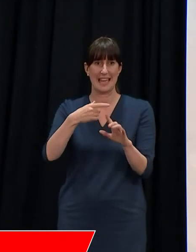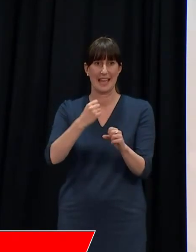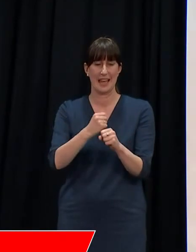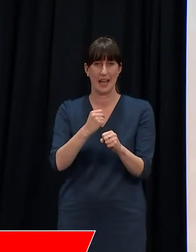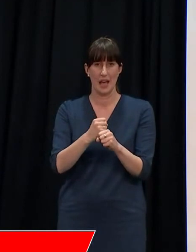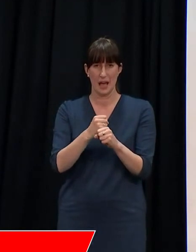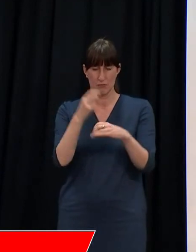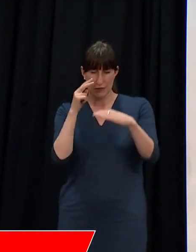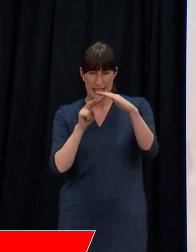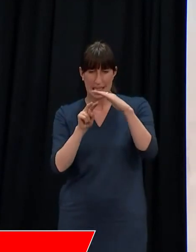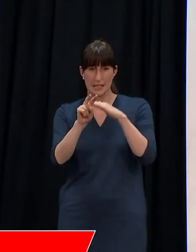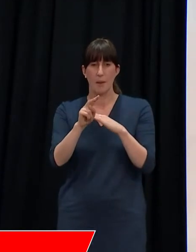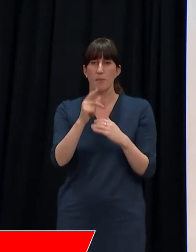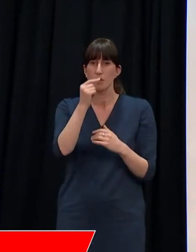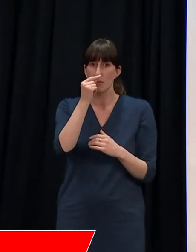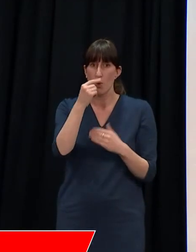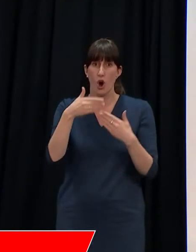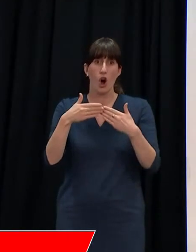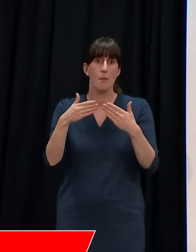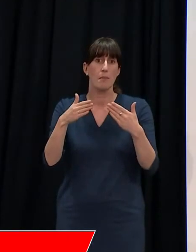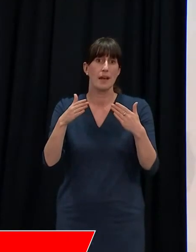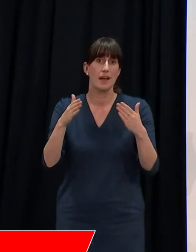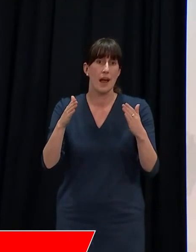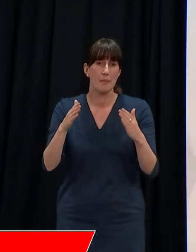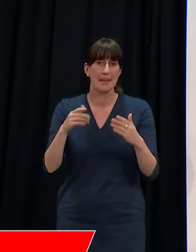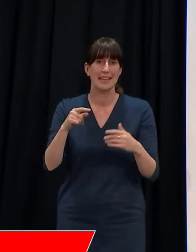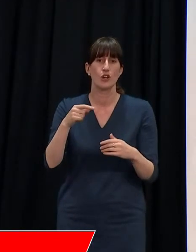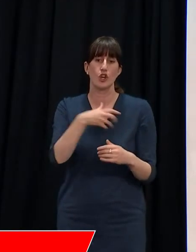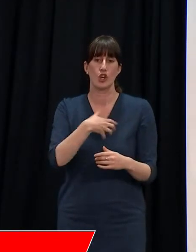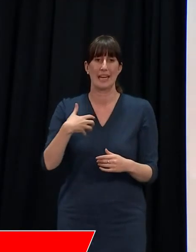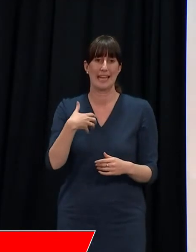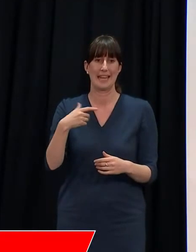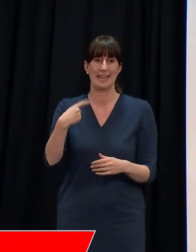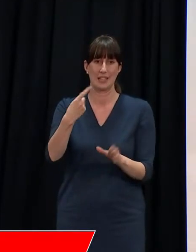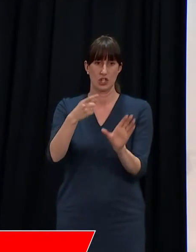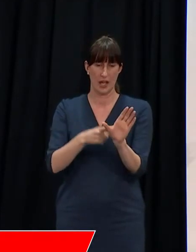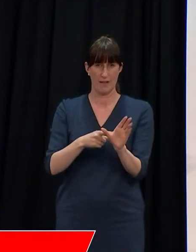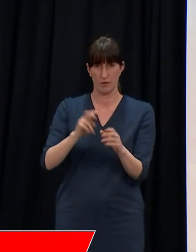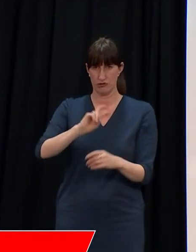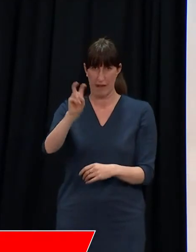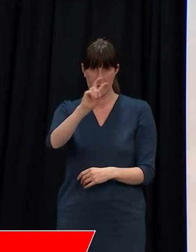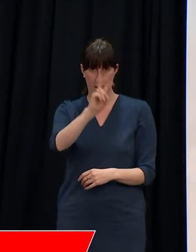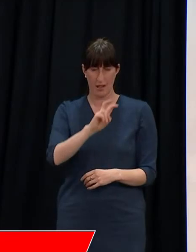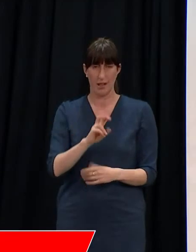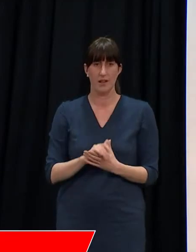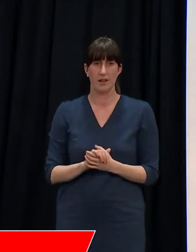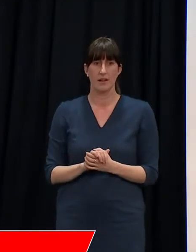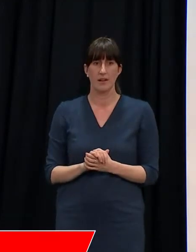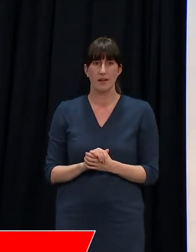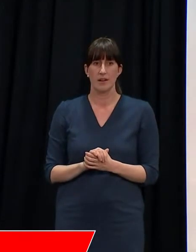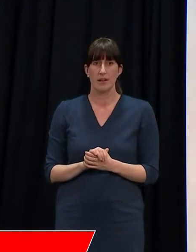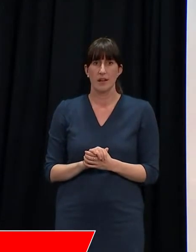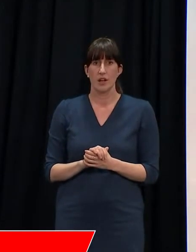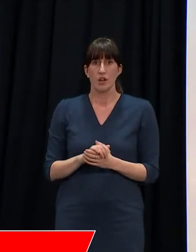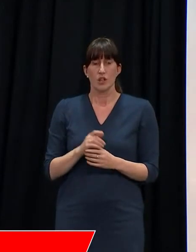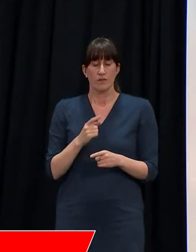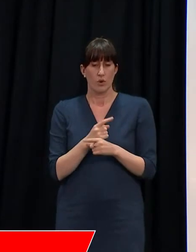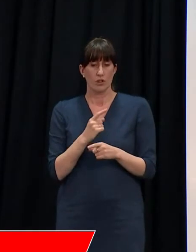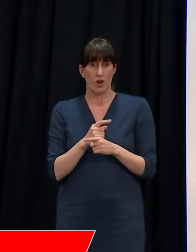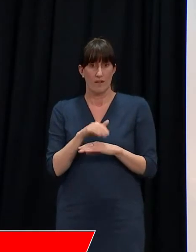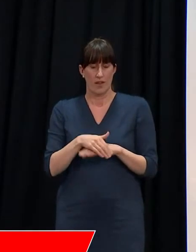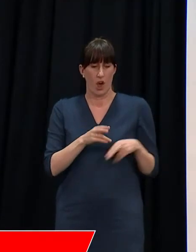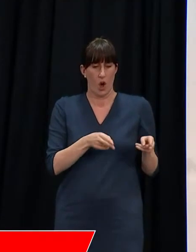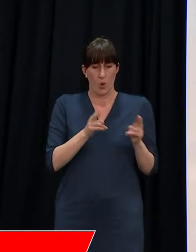started, reconnecting. With what you've seen with Delta, you talked about MIQ in the medium term. Should people